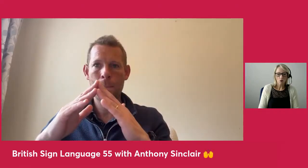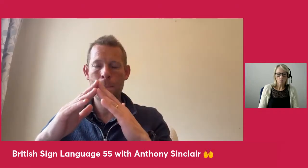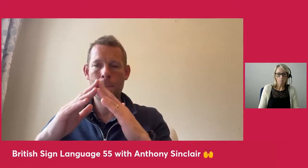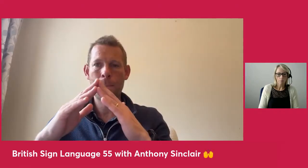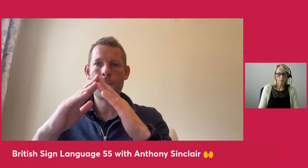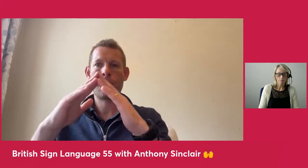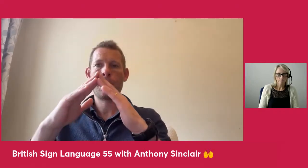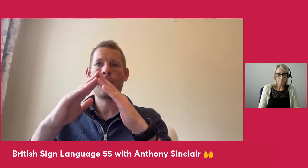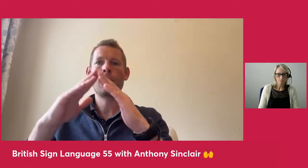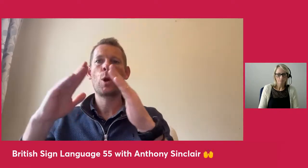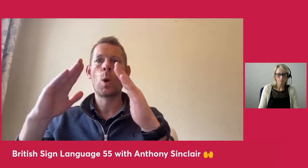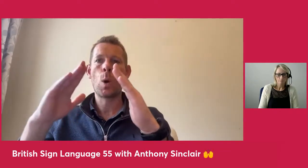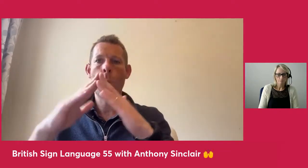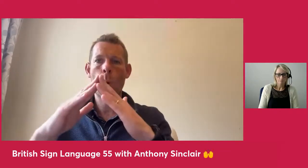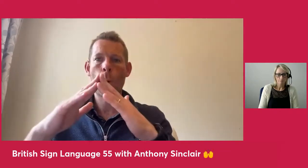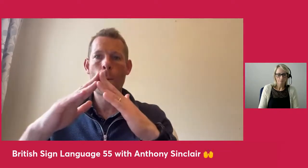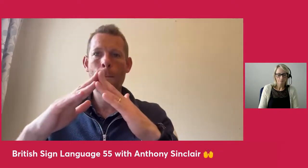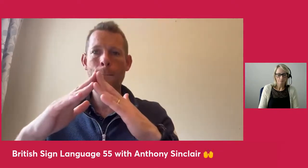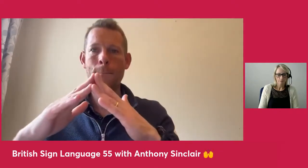And home,